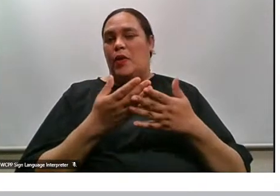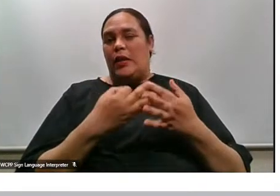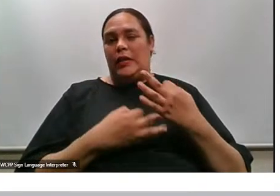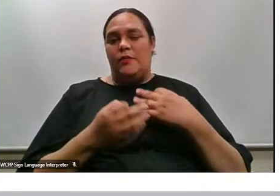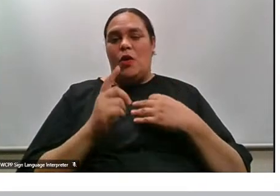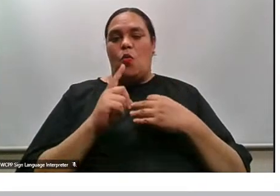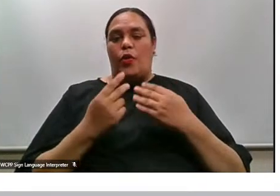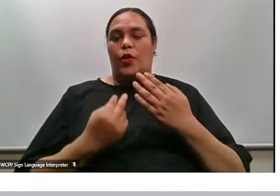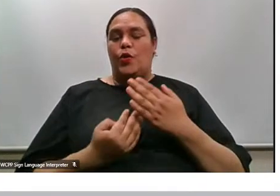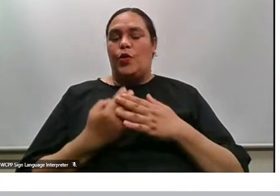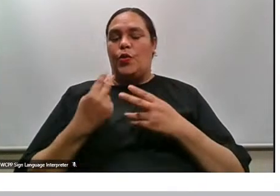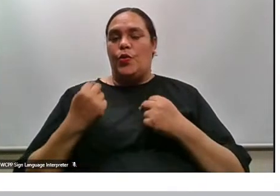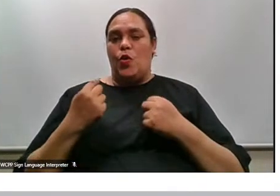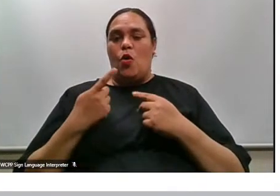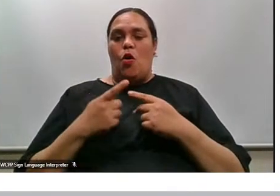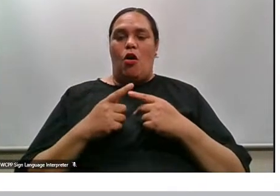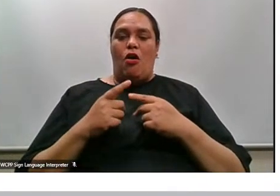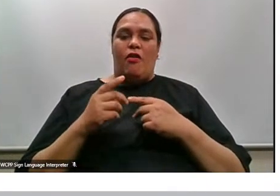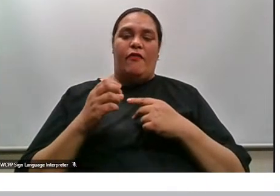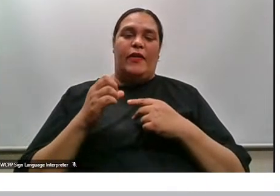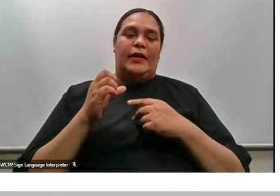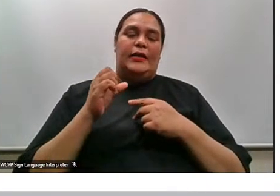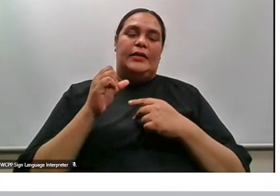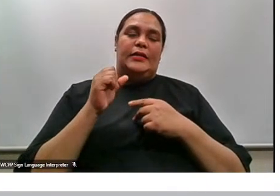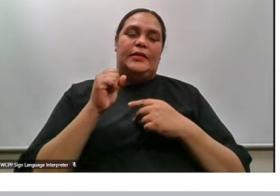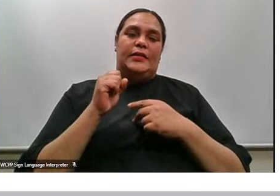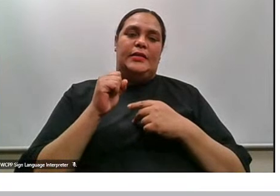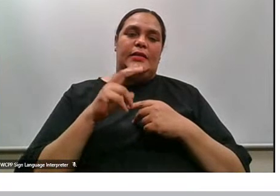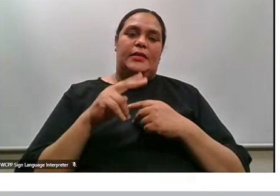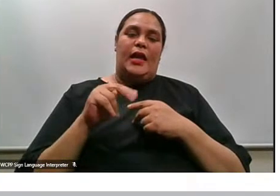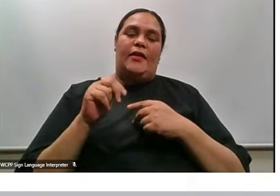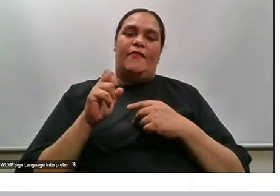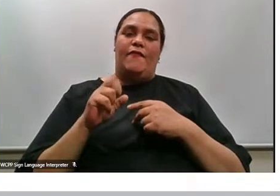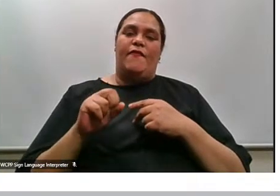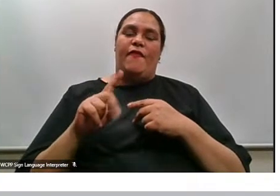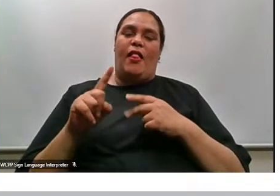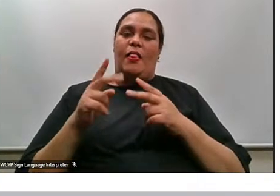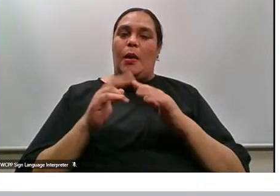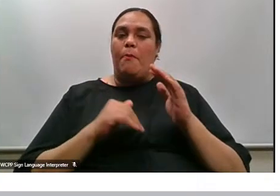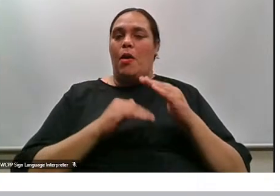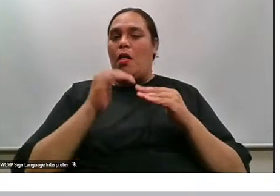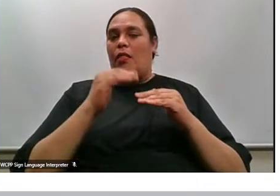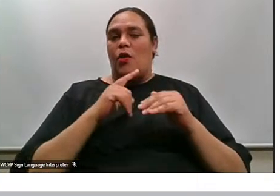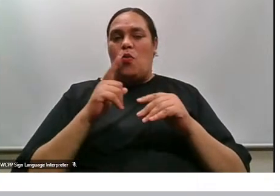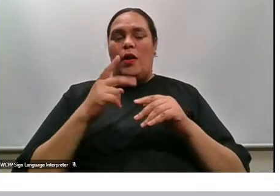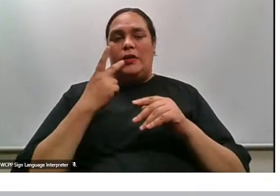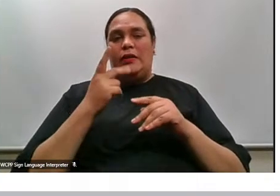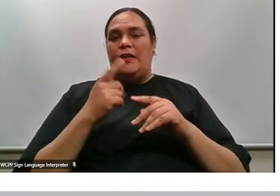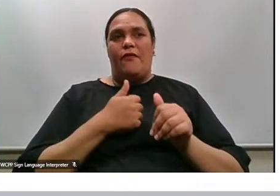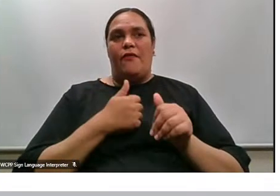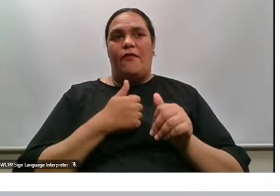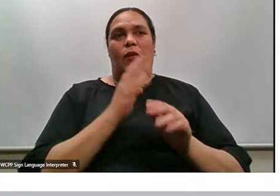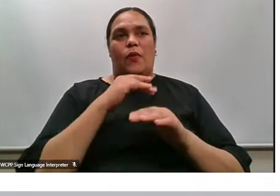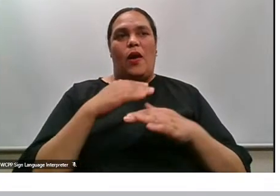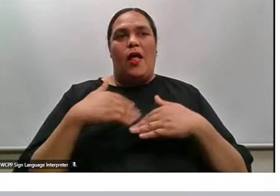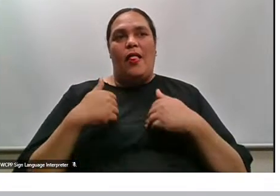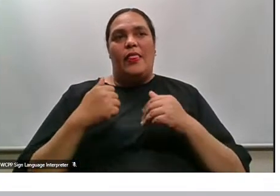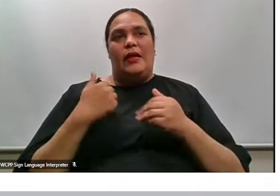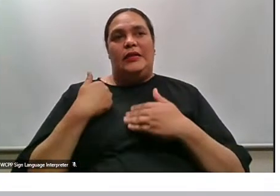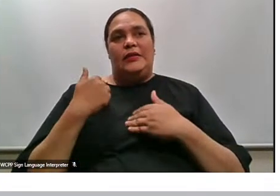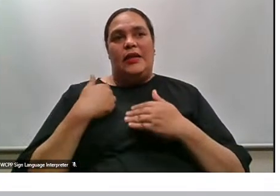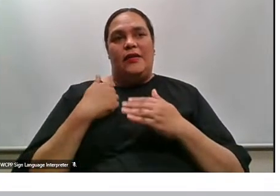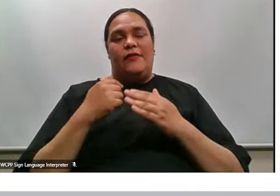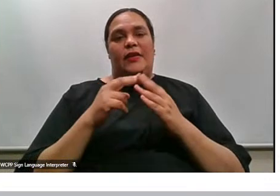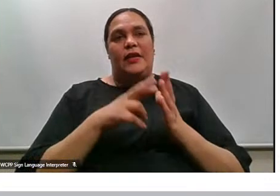the latest in terms of the Sunbelt building. I see this reference that it didn't comply with the health and safety regulations, that it was put